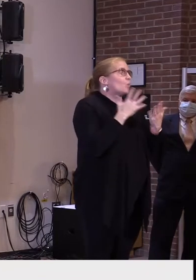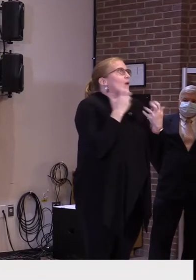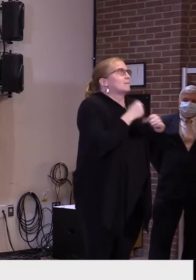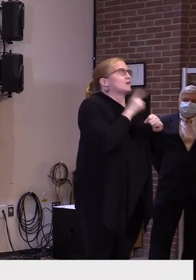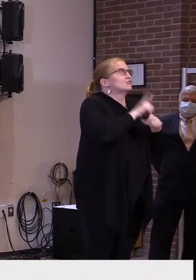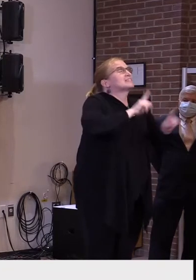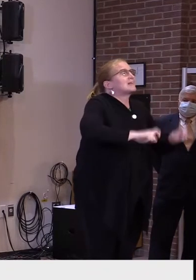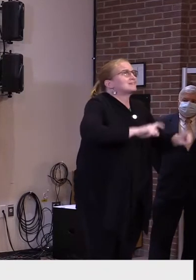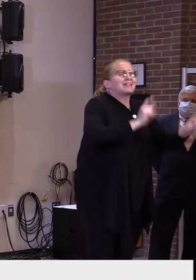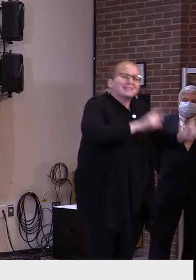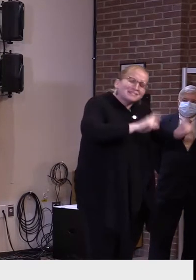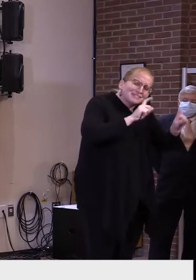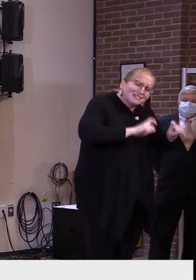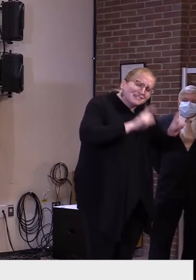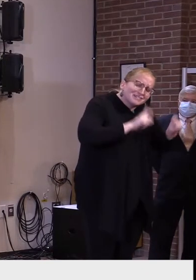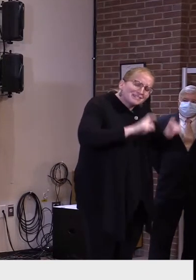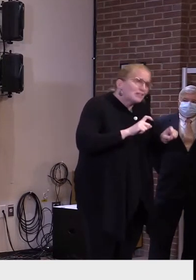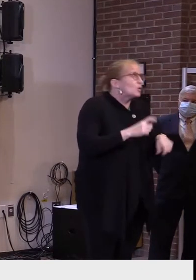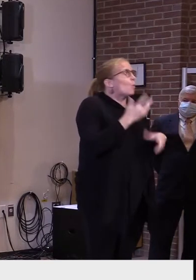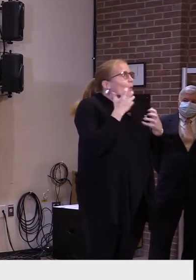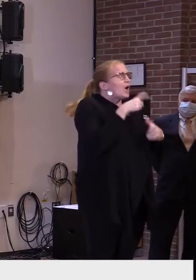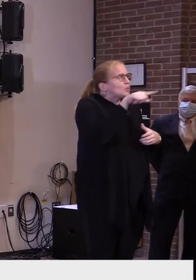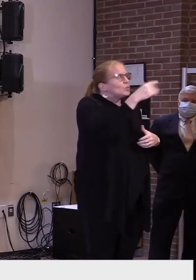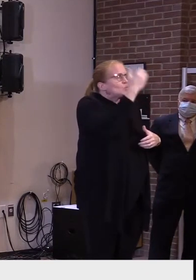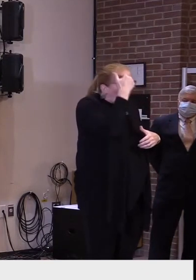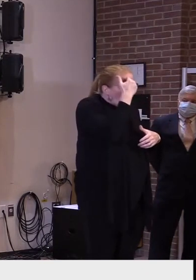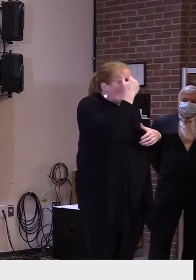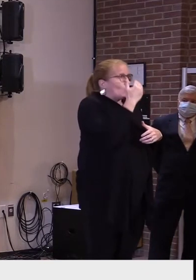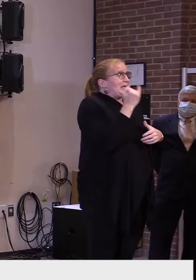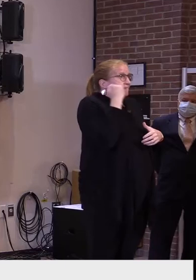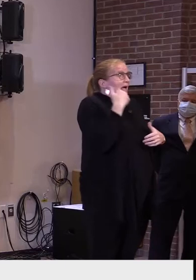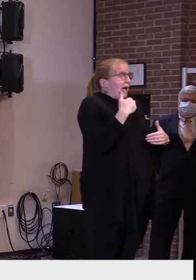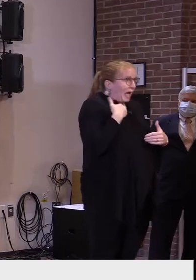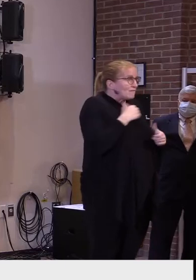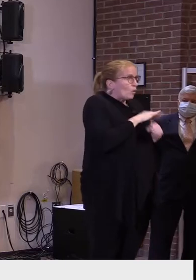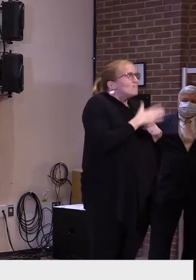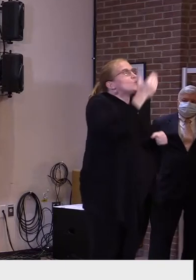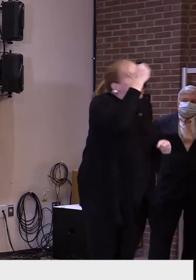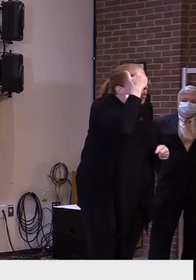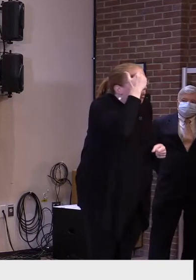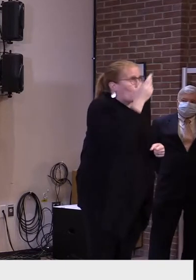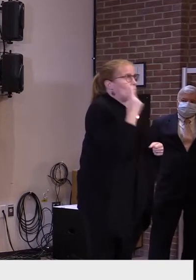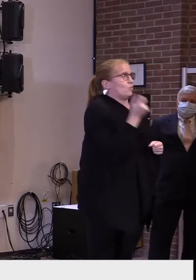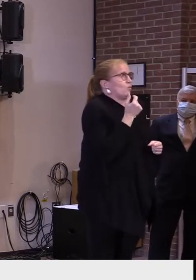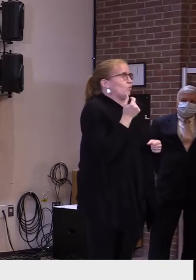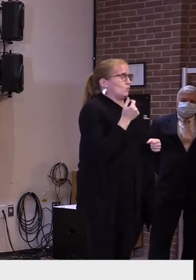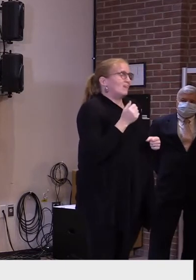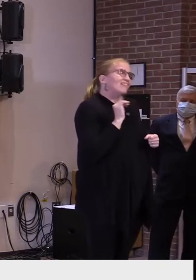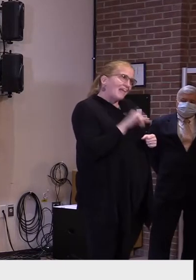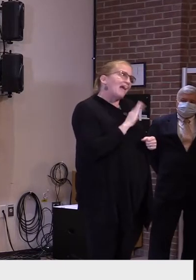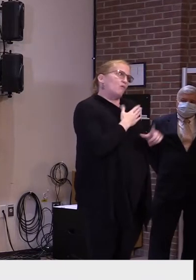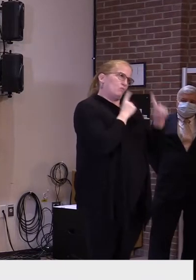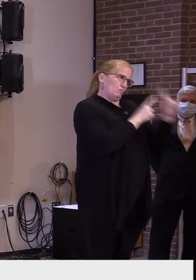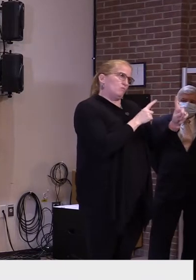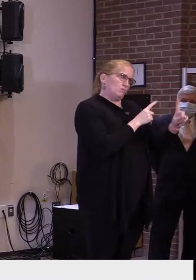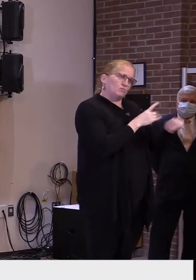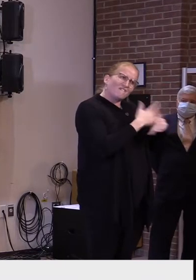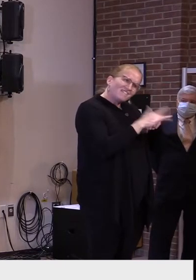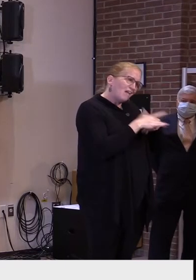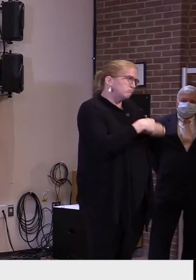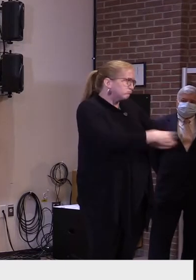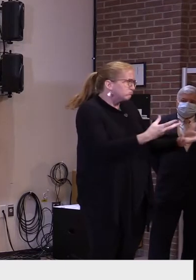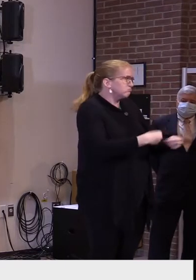or not. And again, we're somewhat of a victim of our own success early on. We had a lot of people